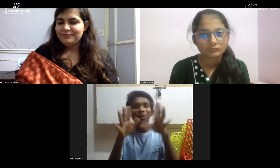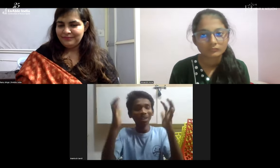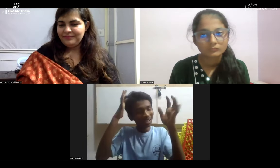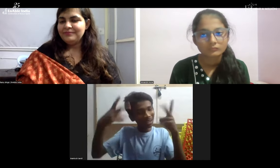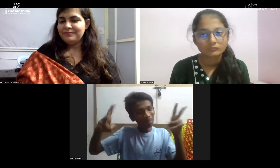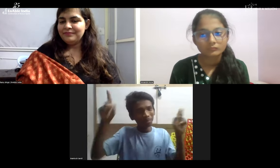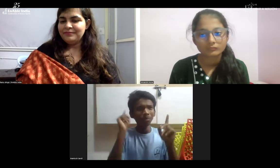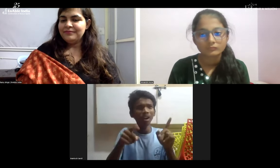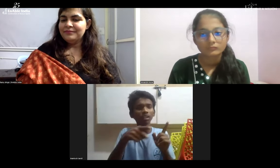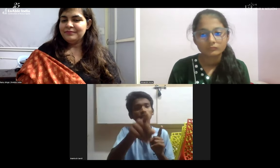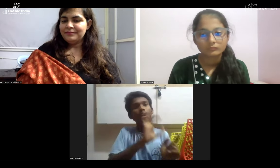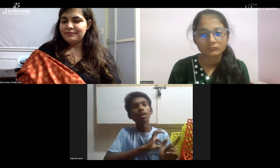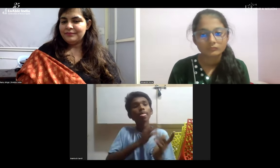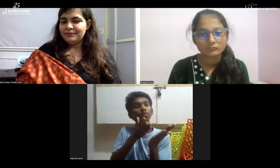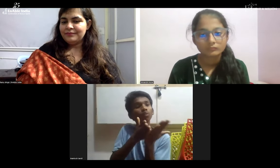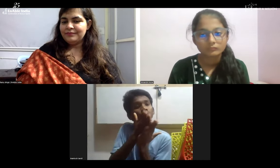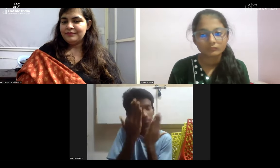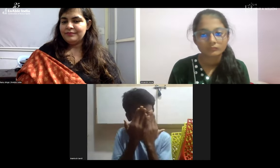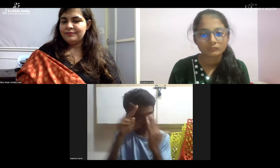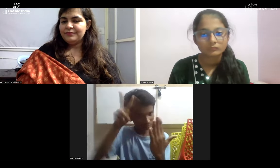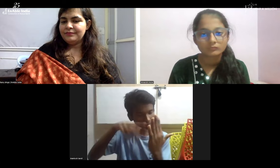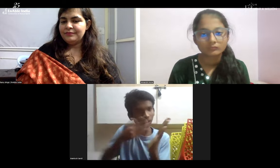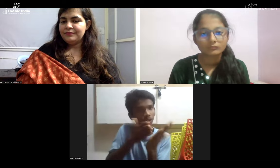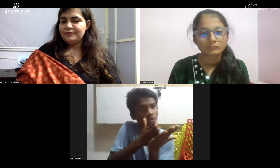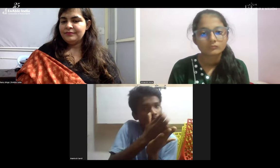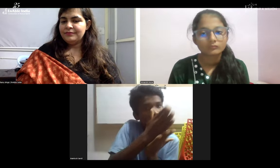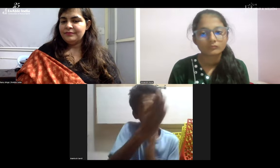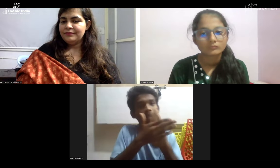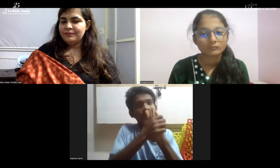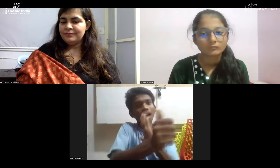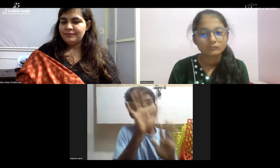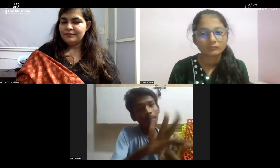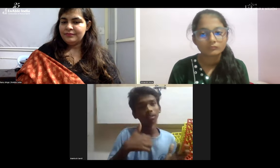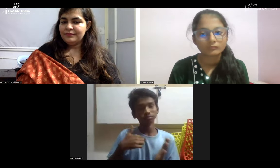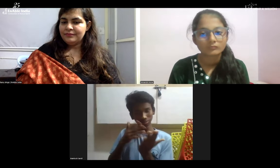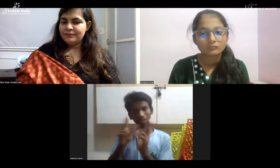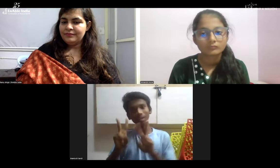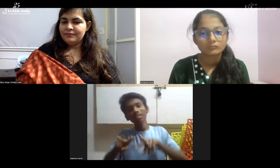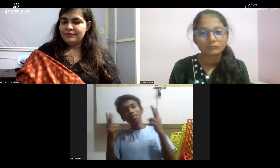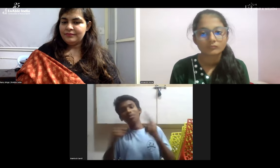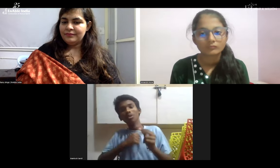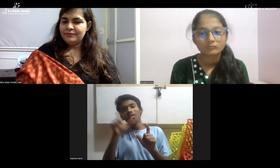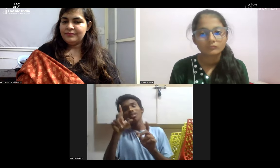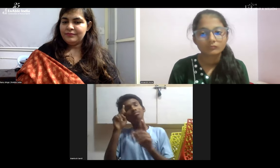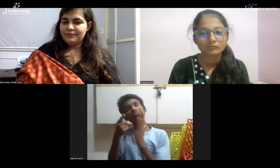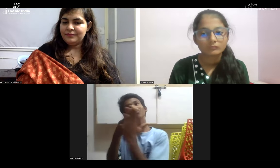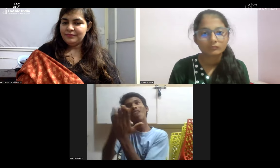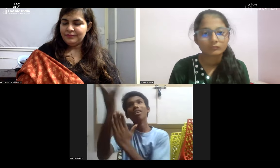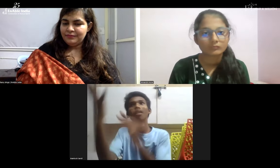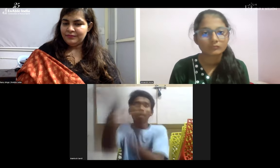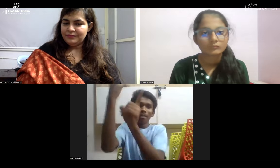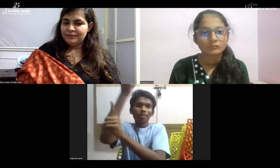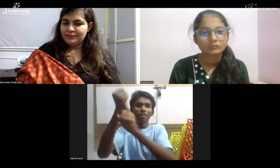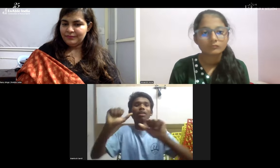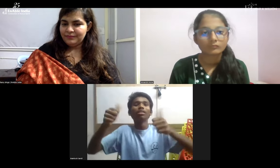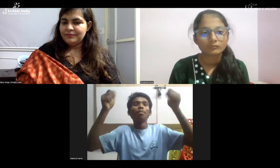on yourself is in your control is that you learn good Right. things from the books, and then other people can see your behavior, and you